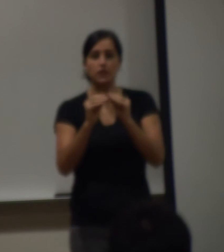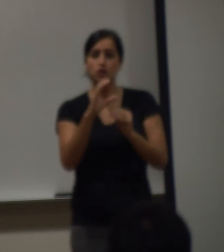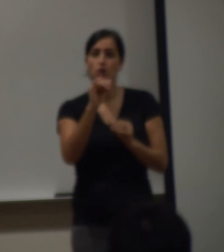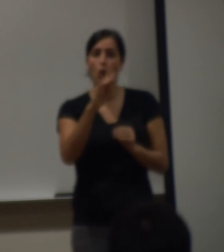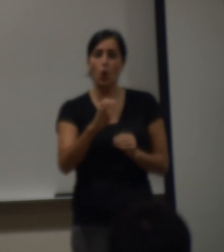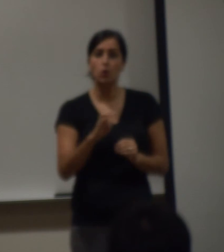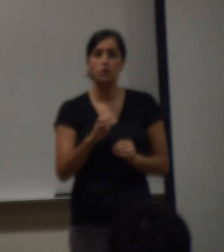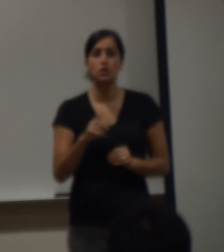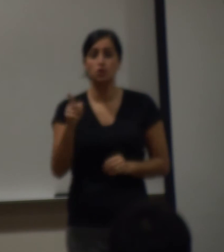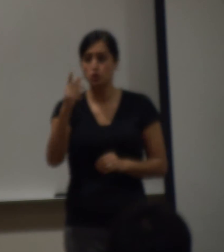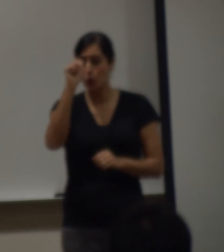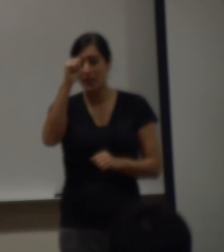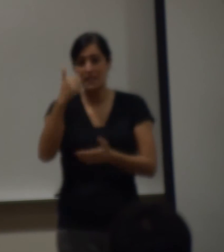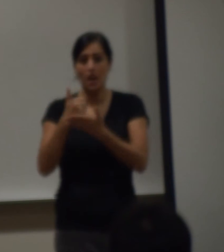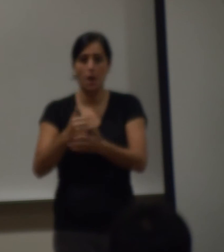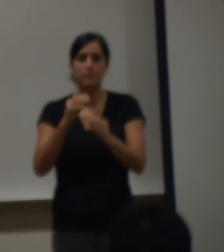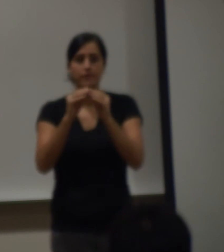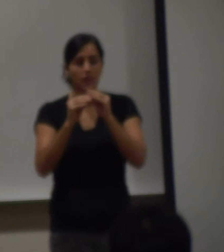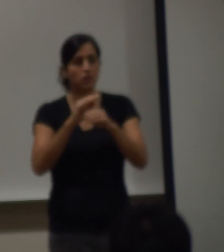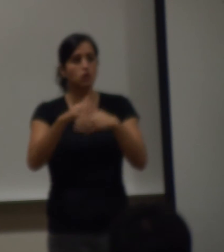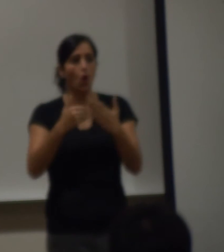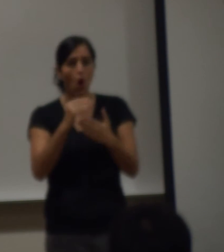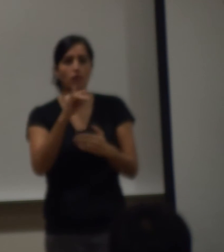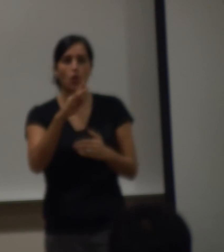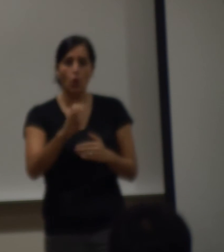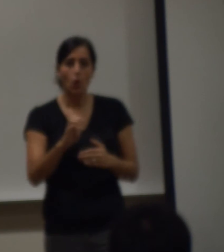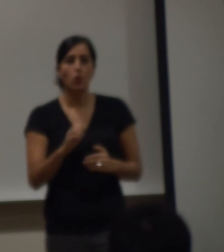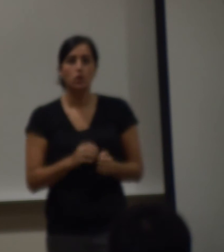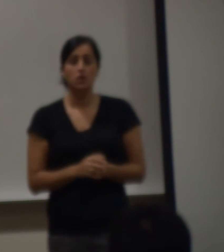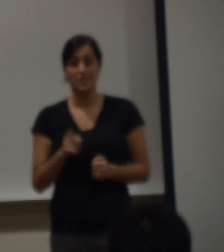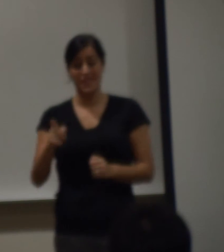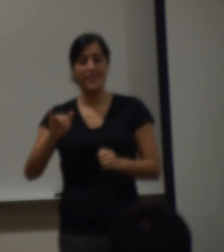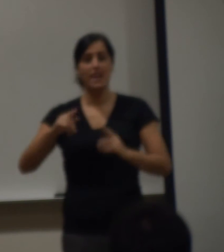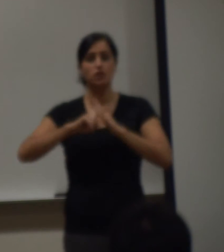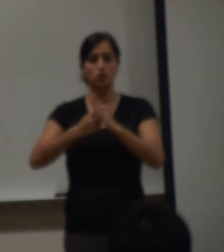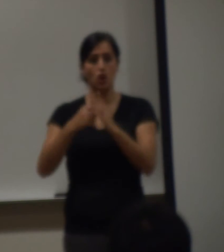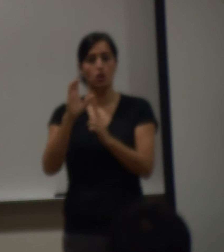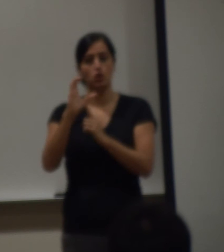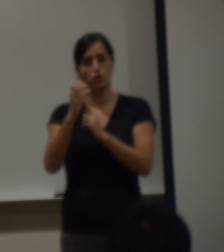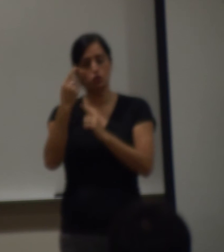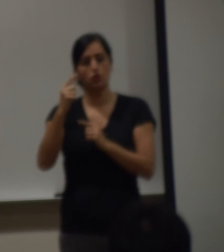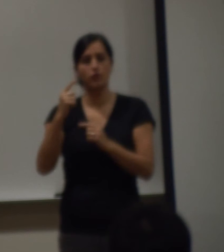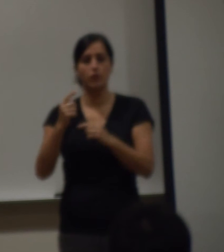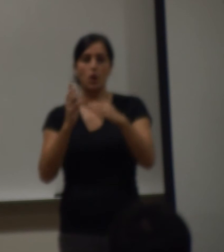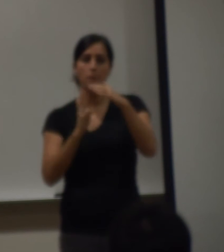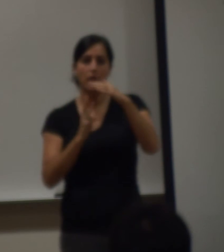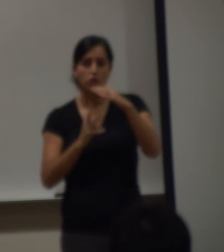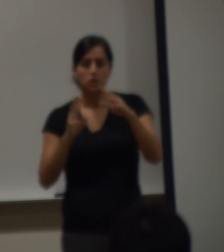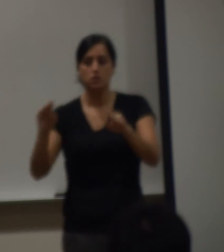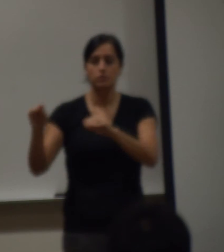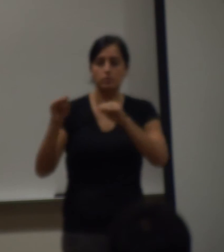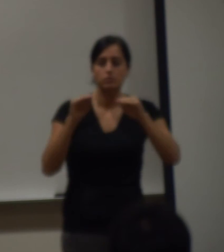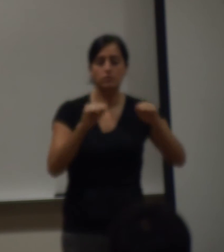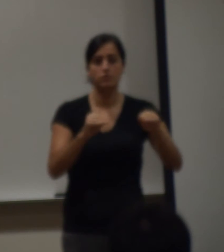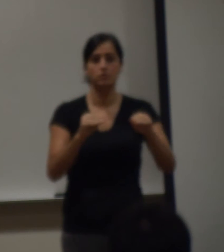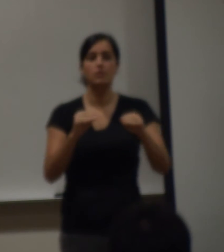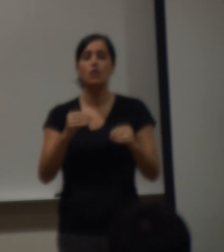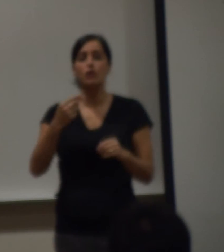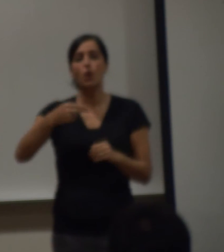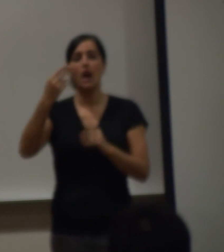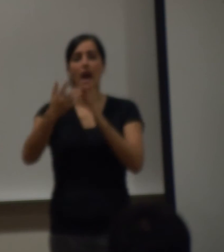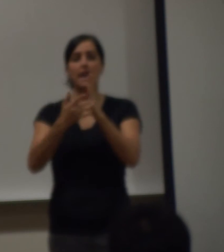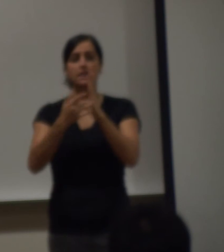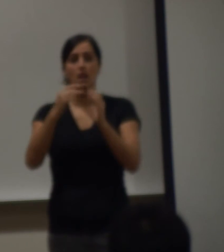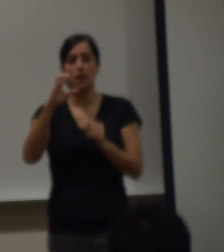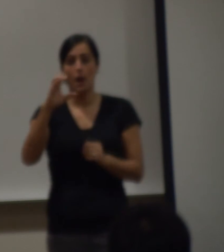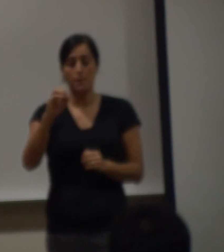too began a culture and a history of migration and interaction between high-tech